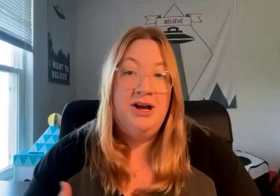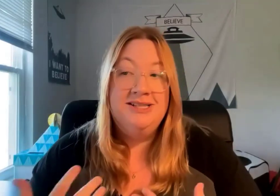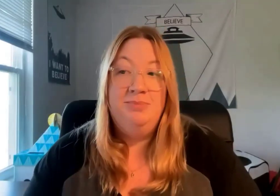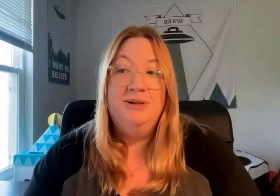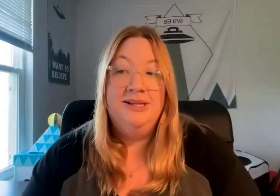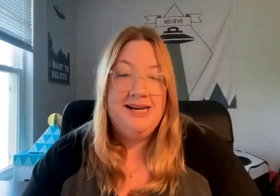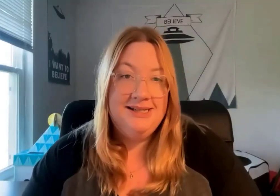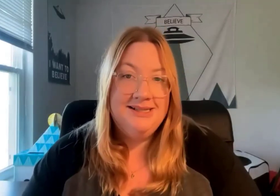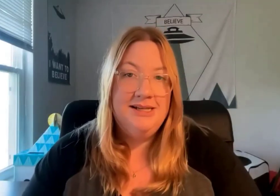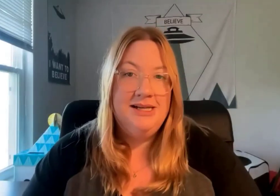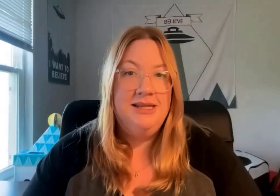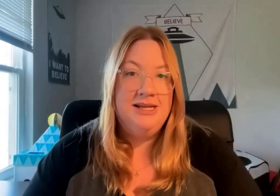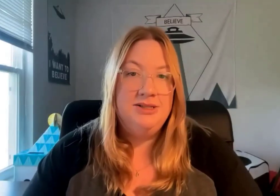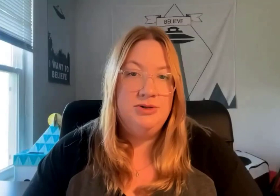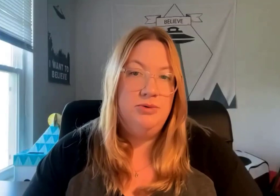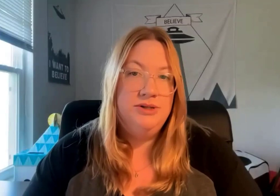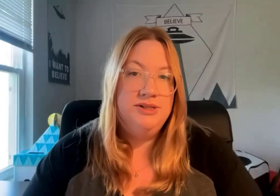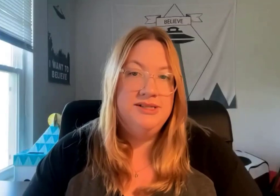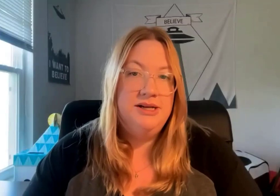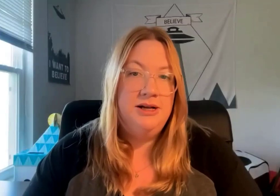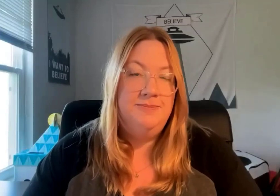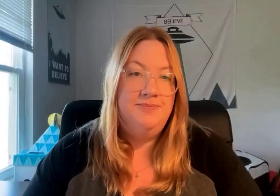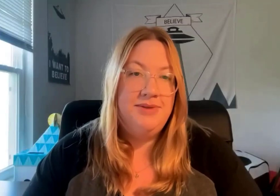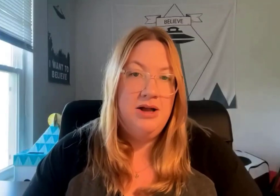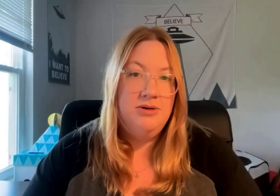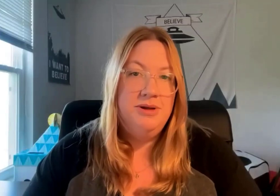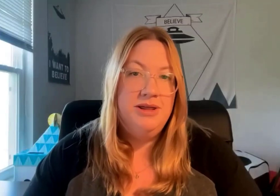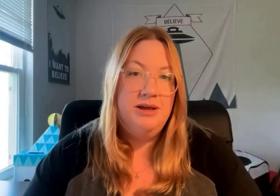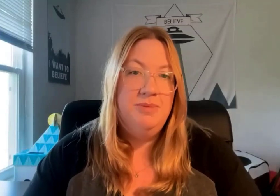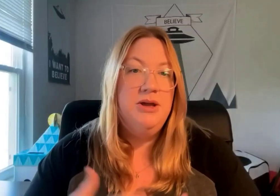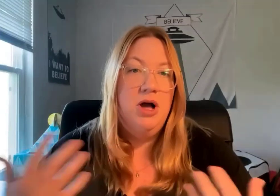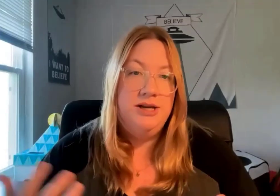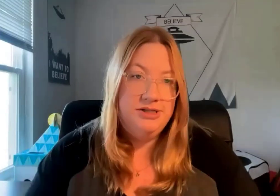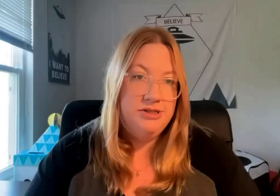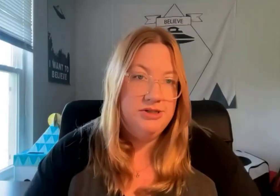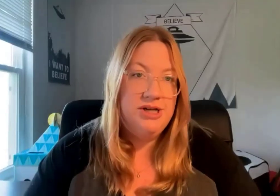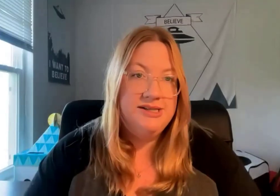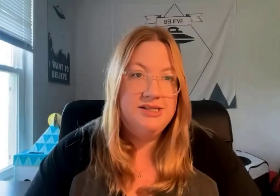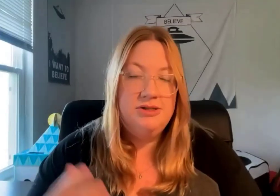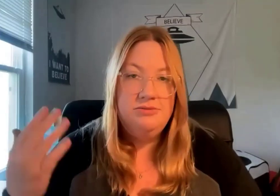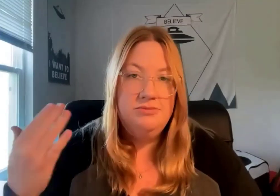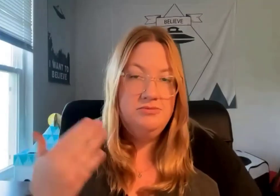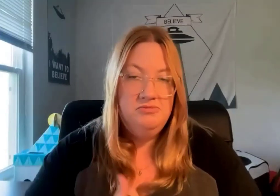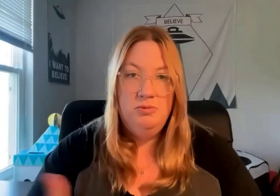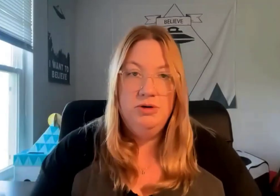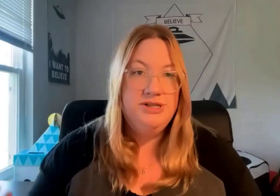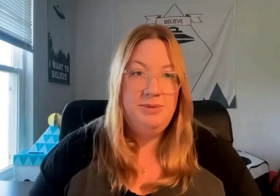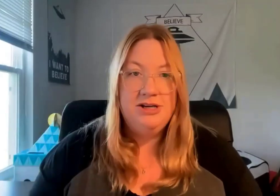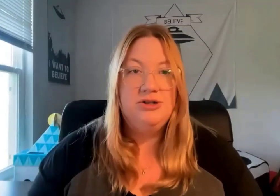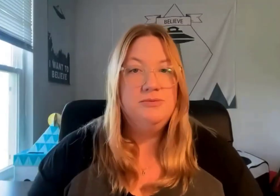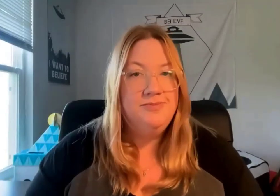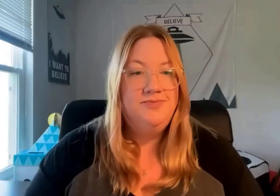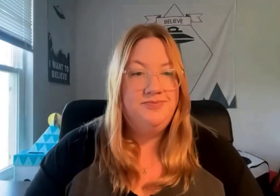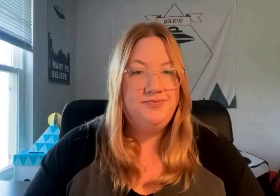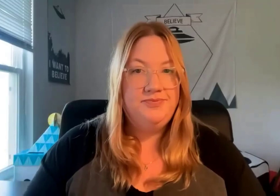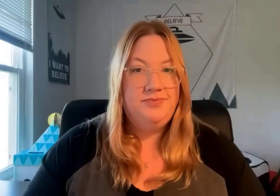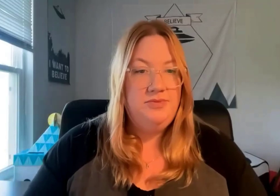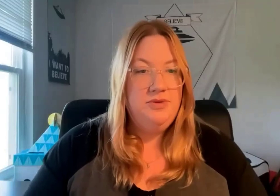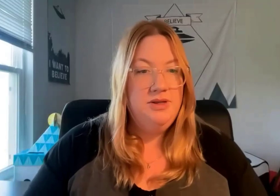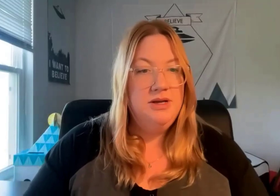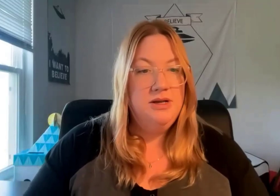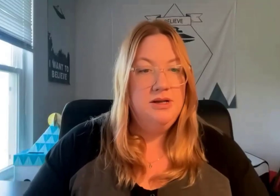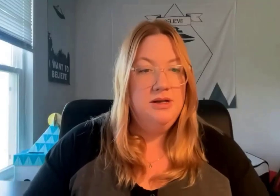are the possibilities in these tools. How can we think beyond just words on the page?